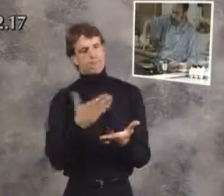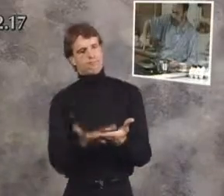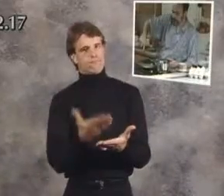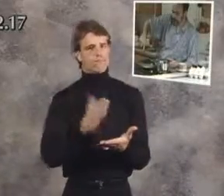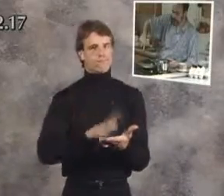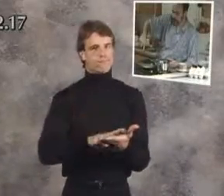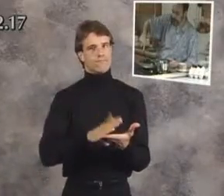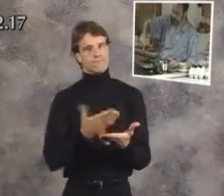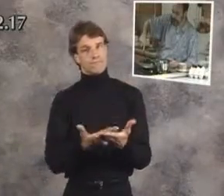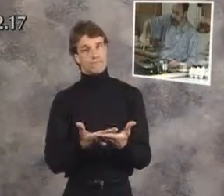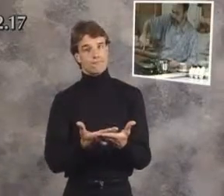Cook.